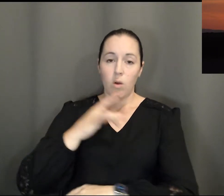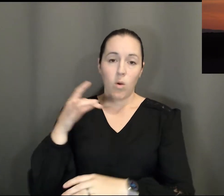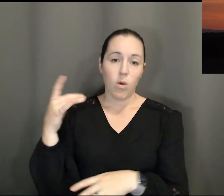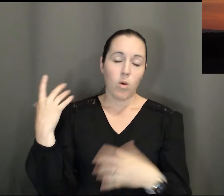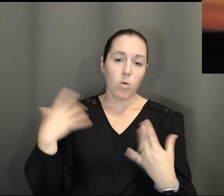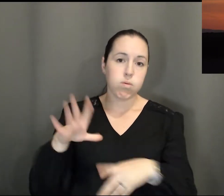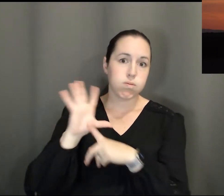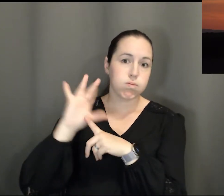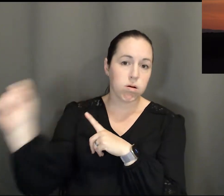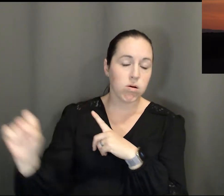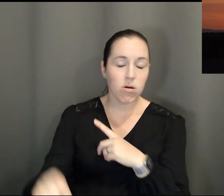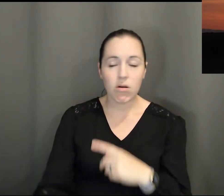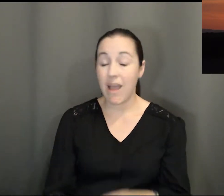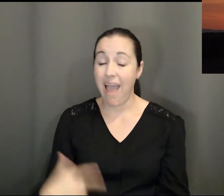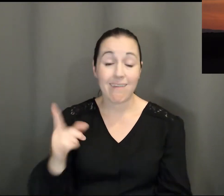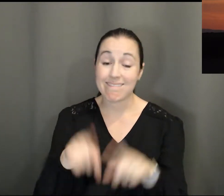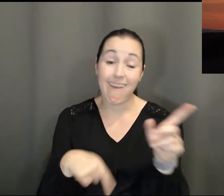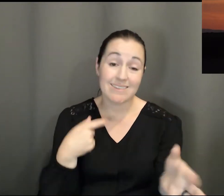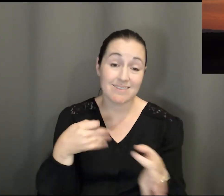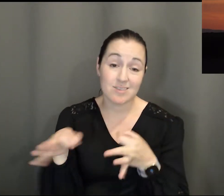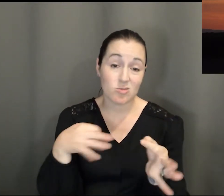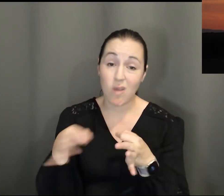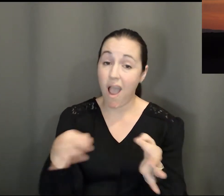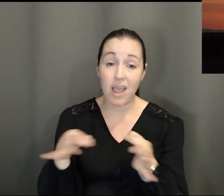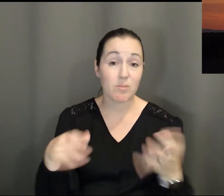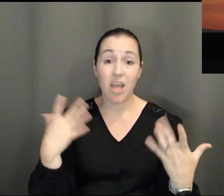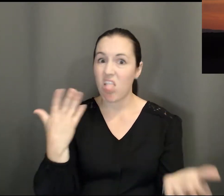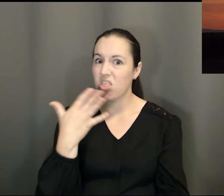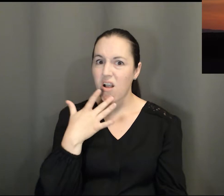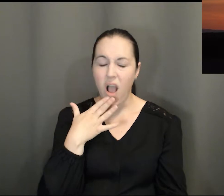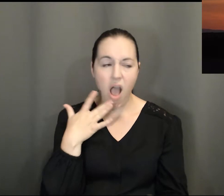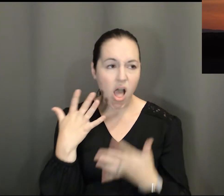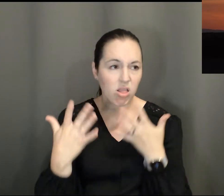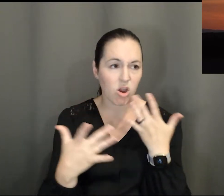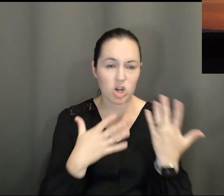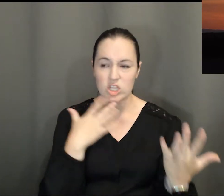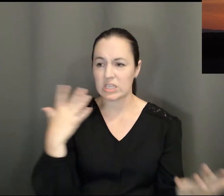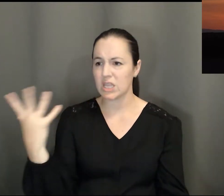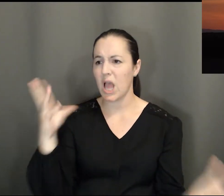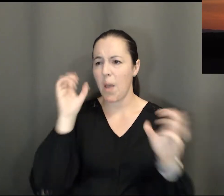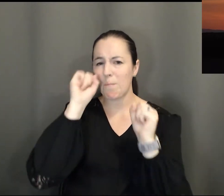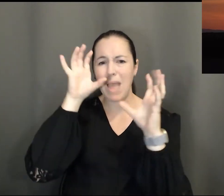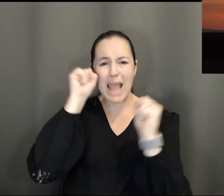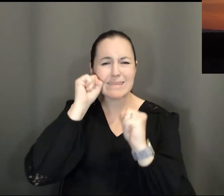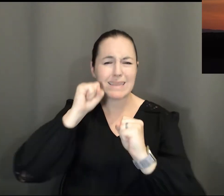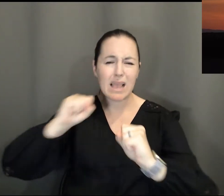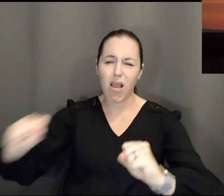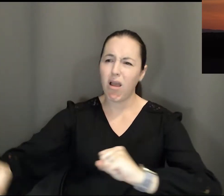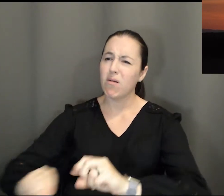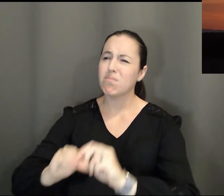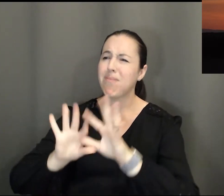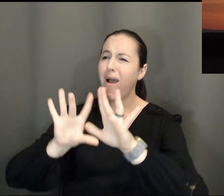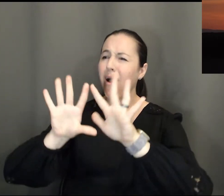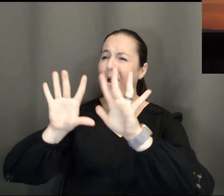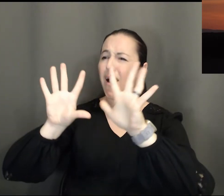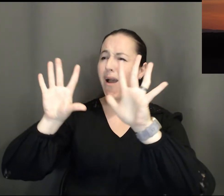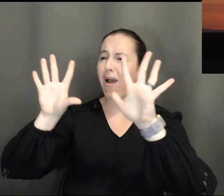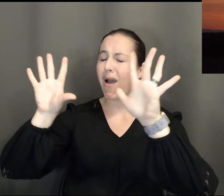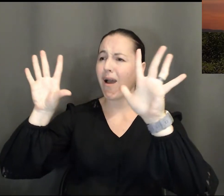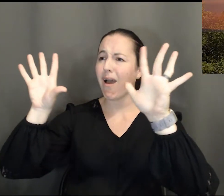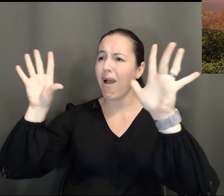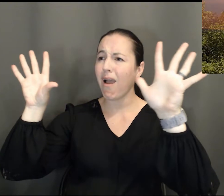hard to imagine, but it left me speechless. It was just so beautiful. All I could do was really soak it in.